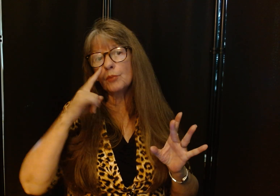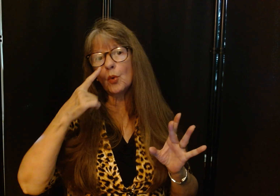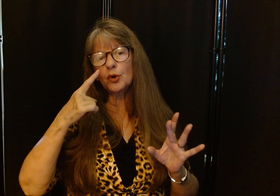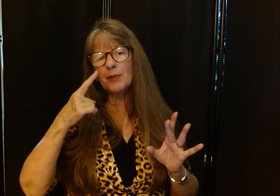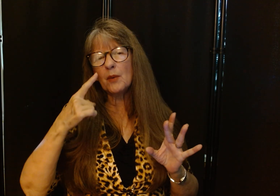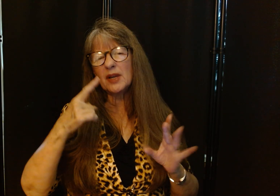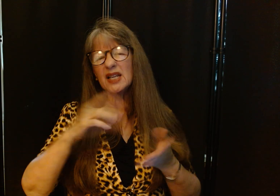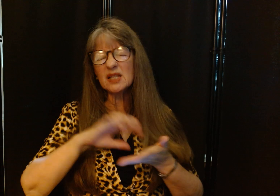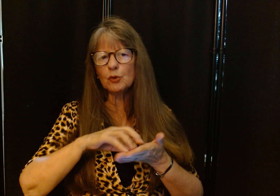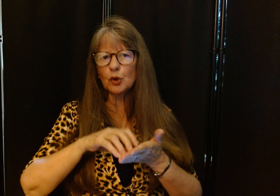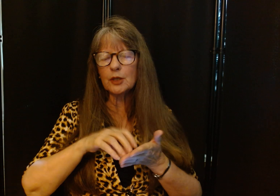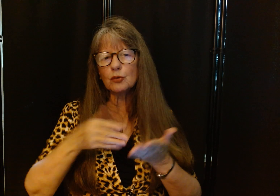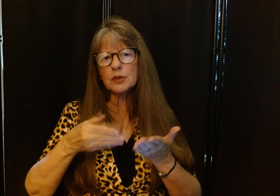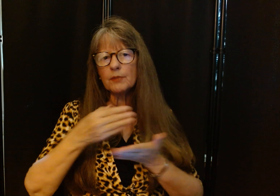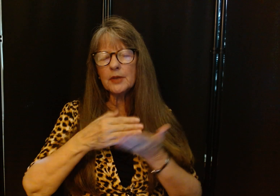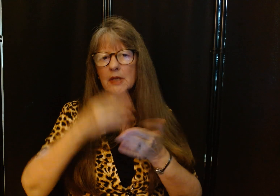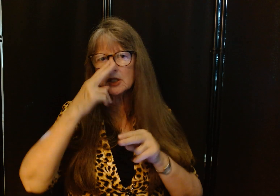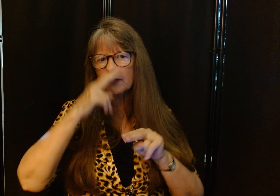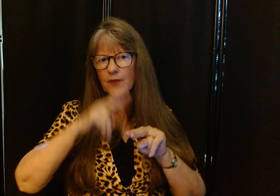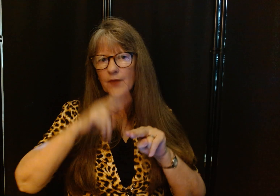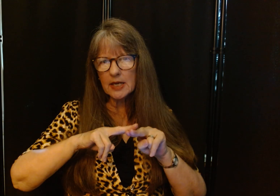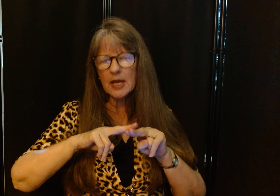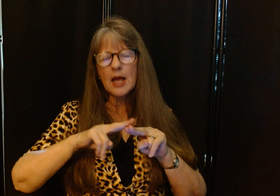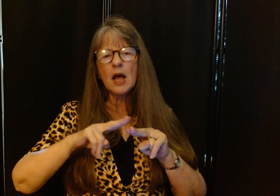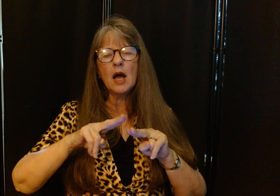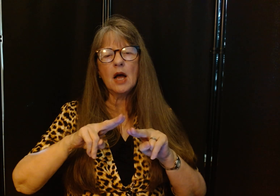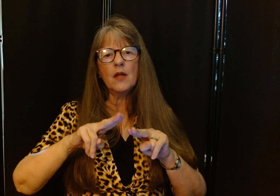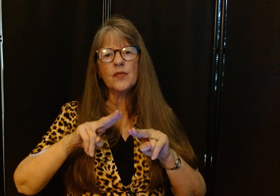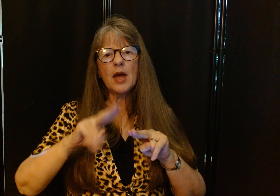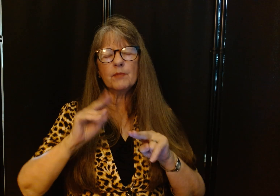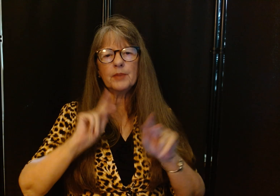bored. You might want to get some cookies or something that's fun, that people